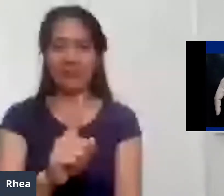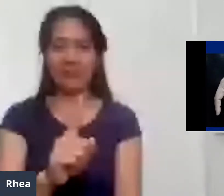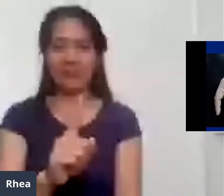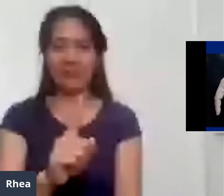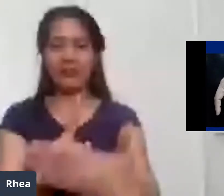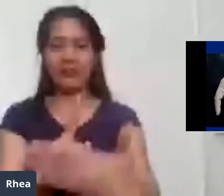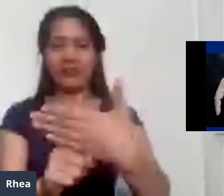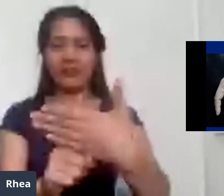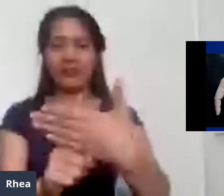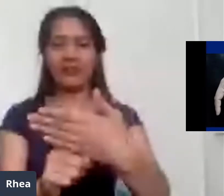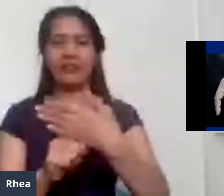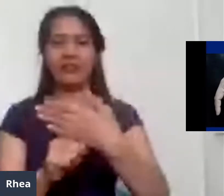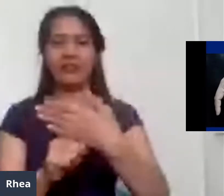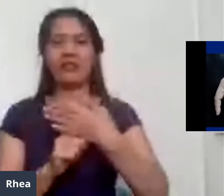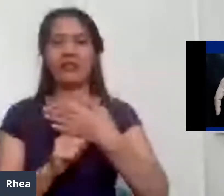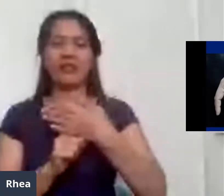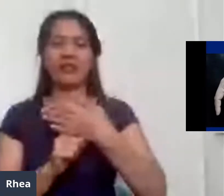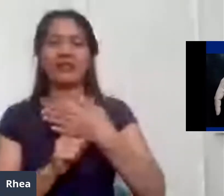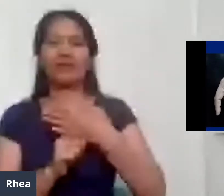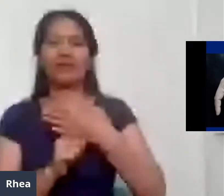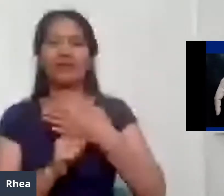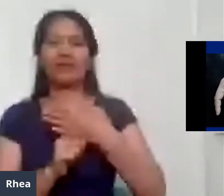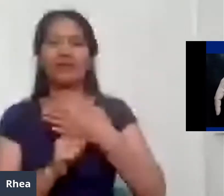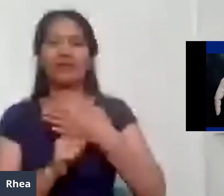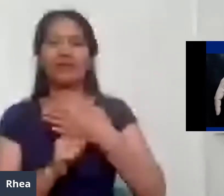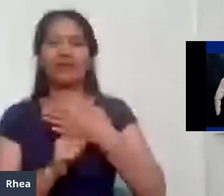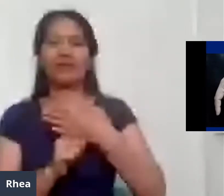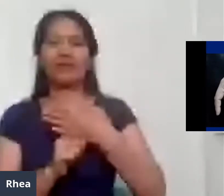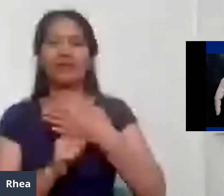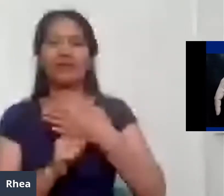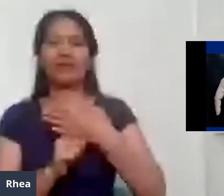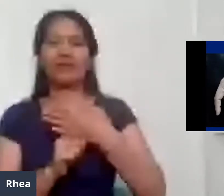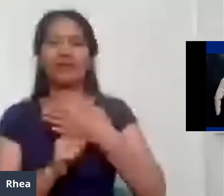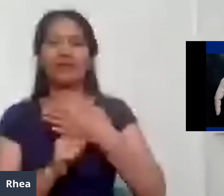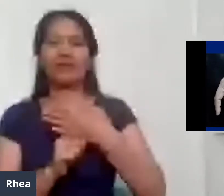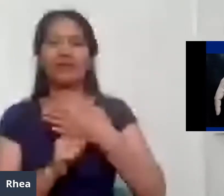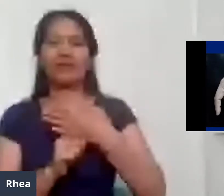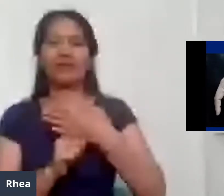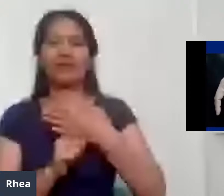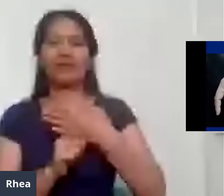quarantine. This is the person keep that